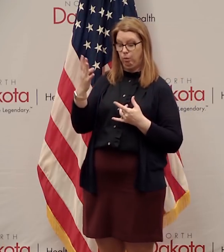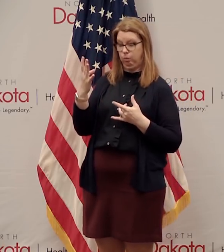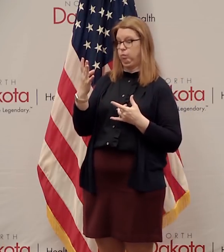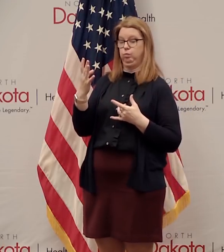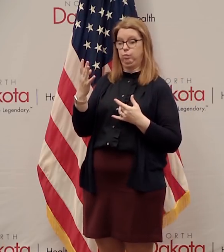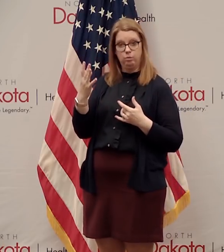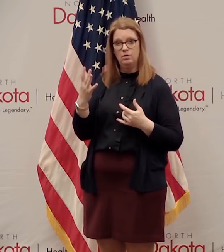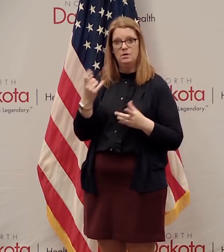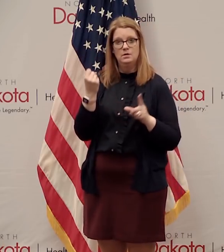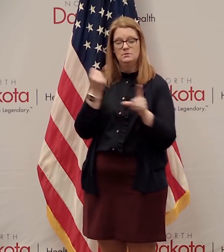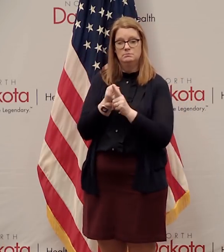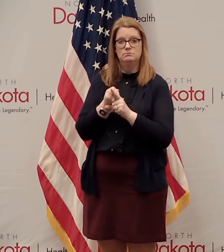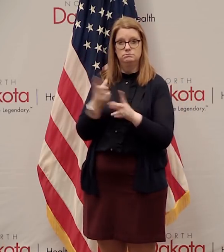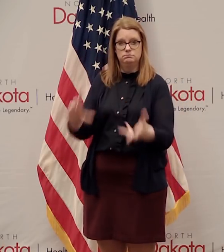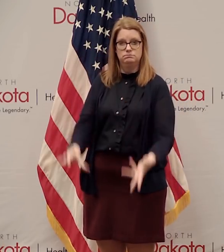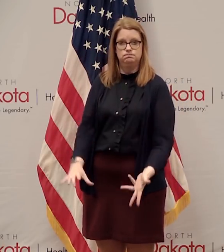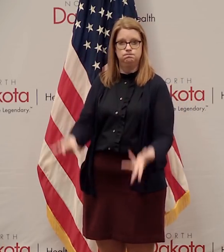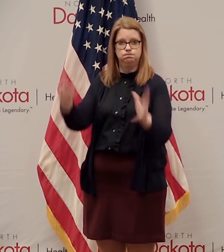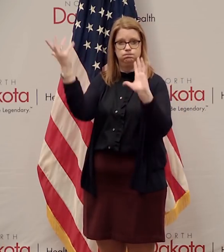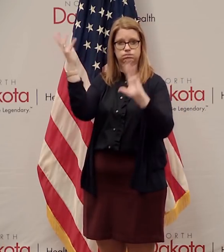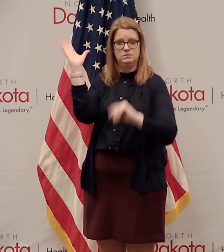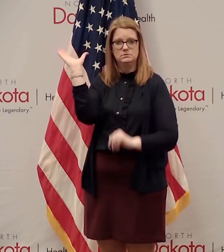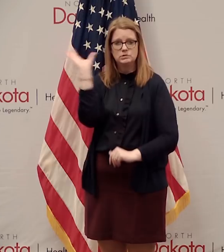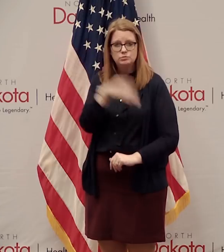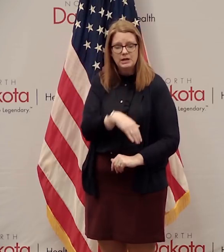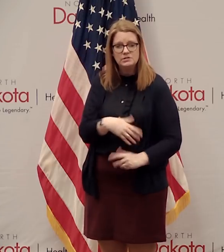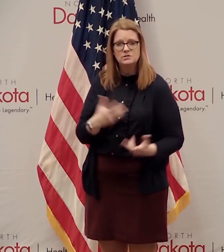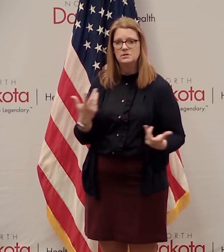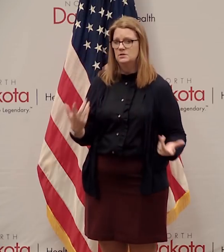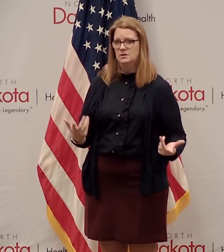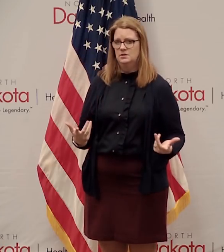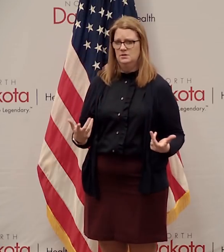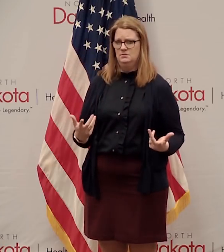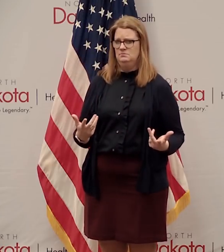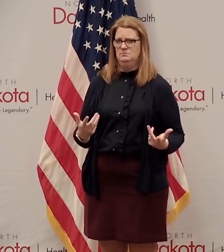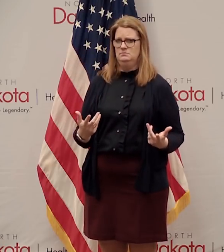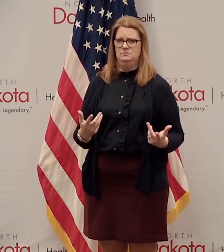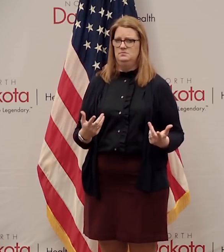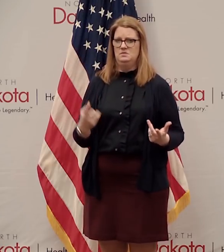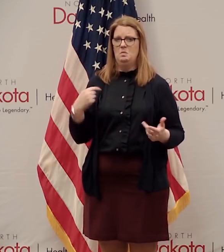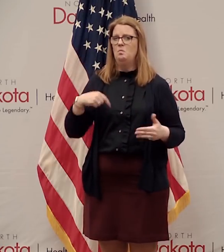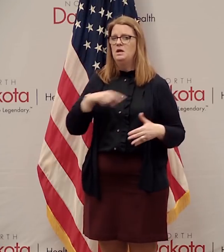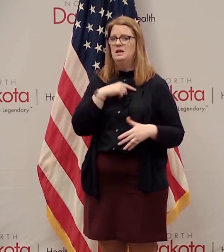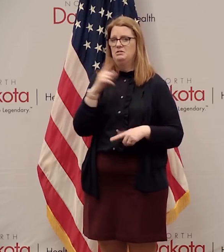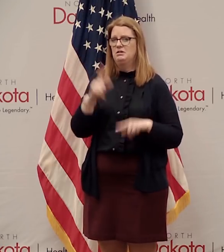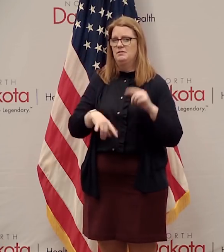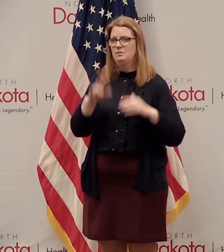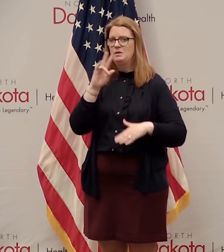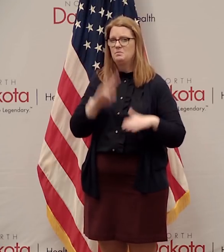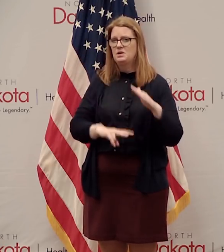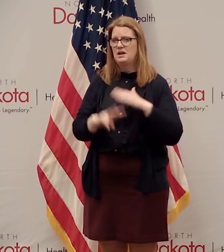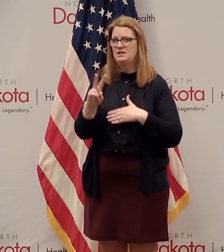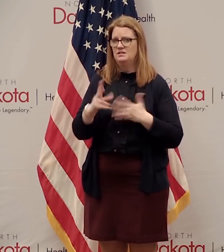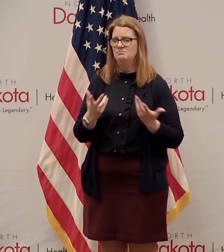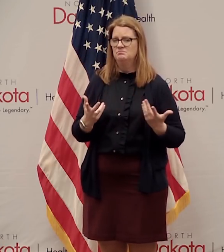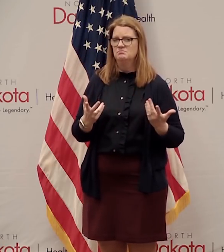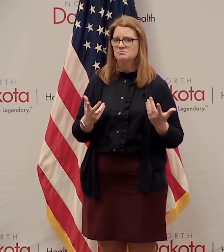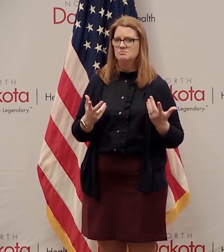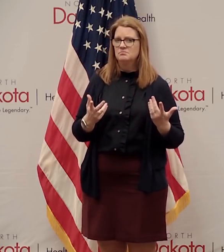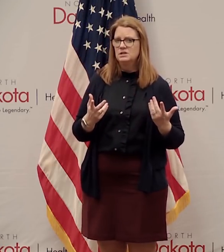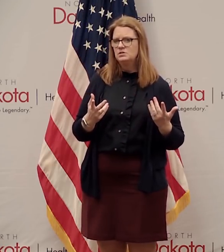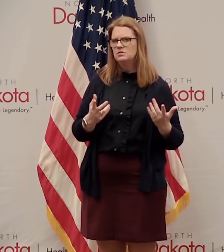descended on us, because this is certainly wasn't something that could have even been predicted a week ago. Everybody understood that we were